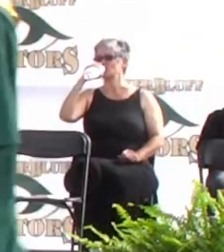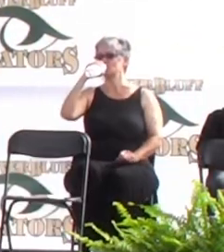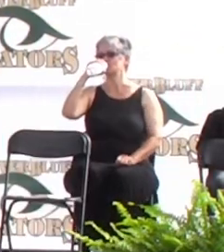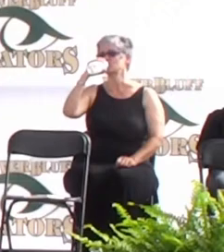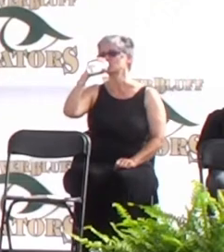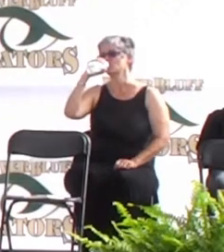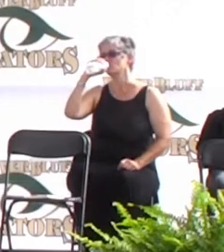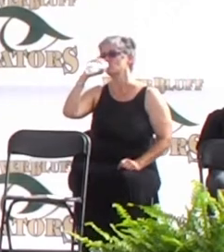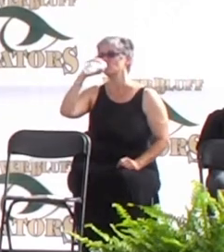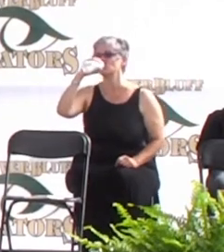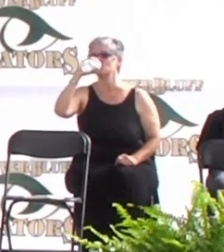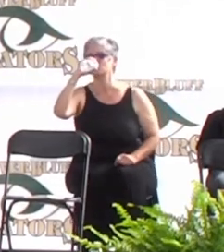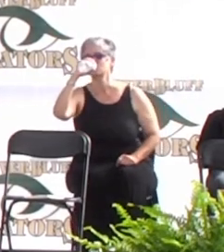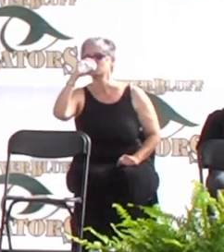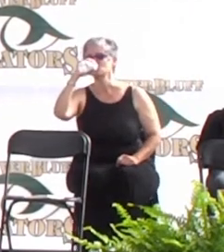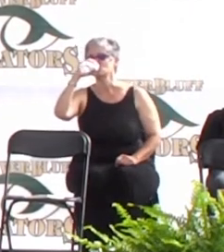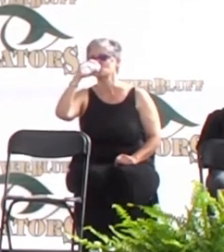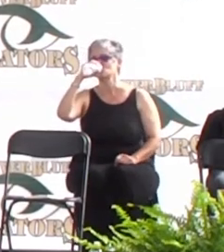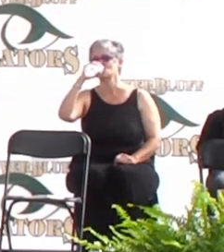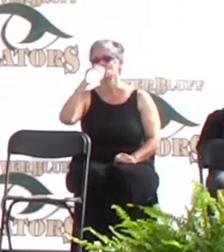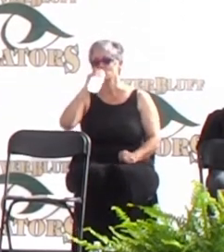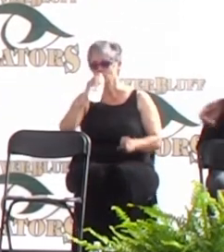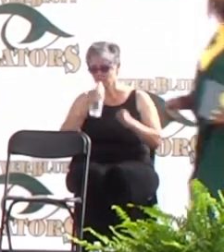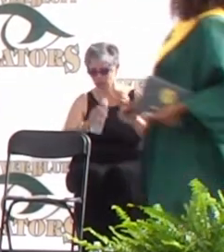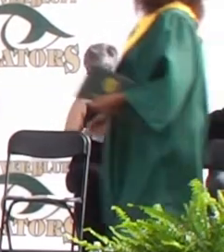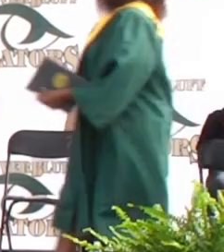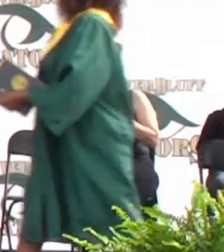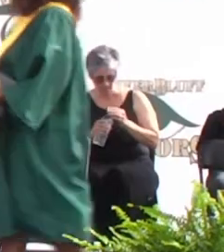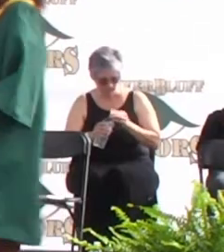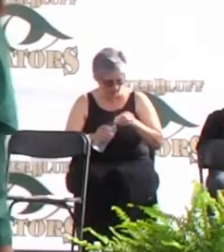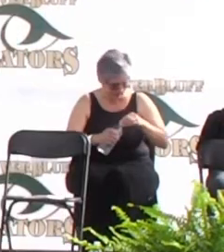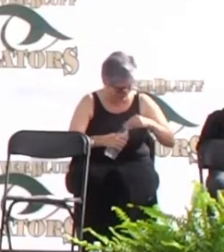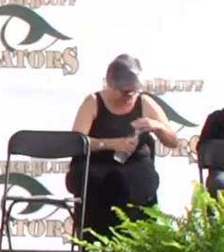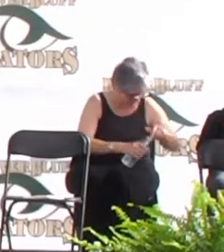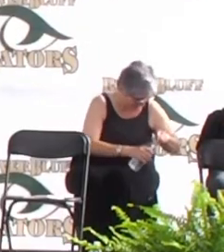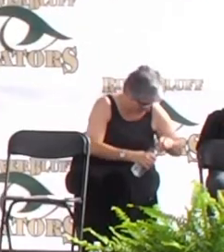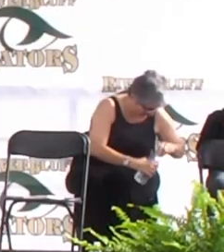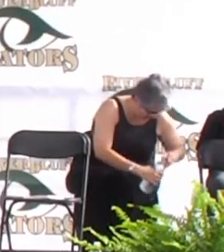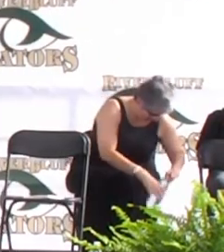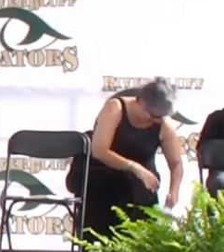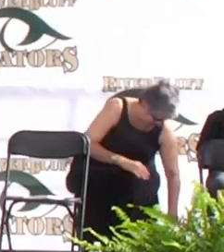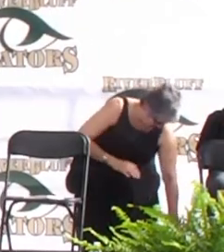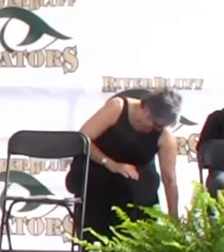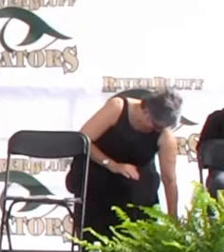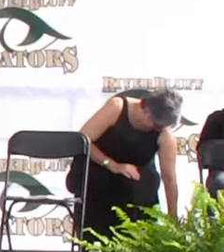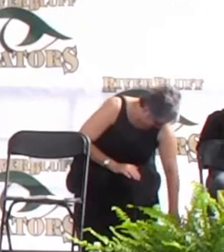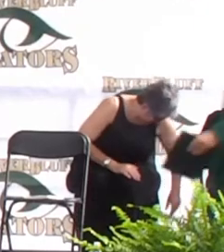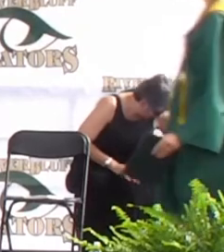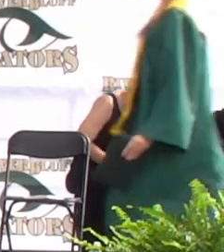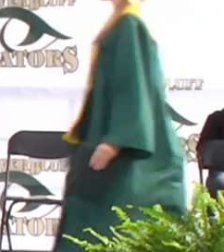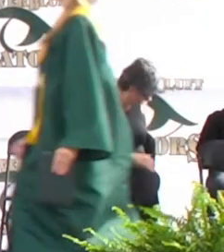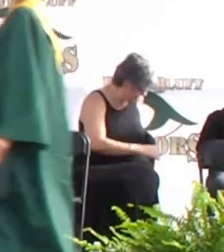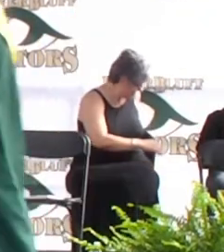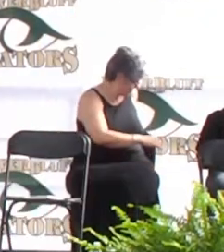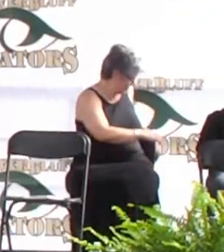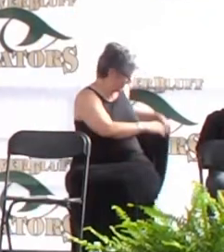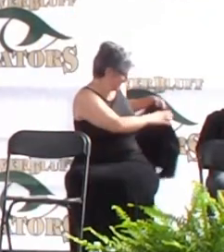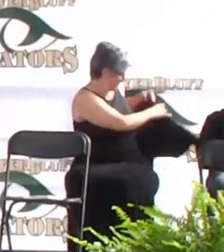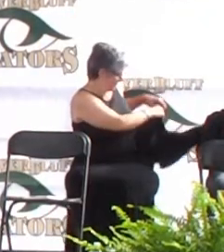graduate. Detori Devon Black. Jenna Grace Brunson, honor